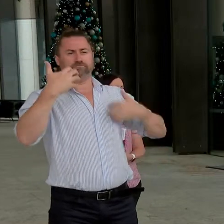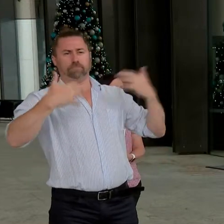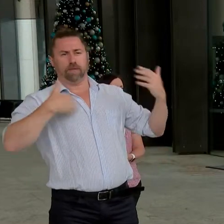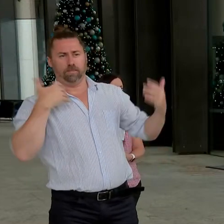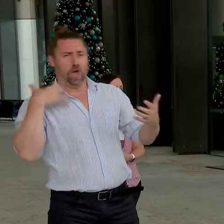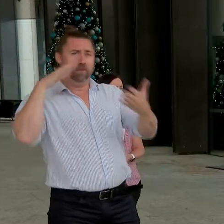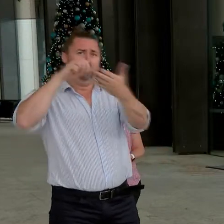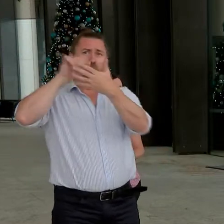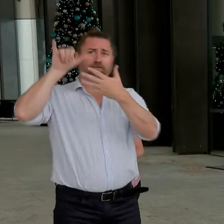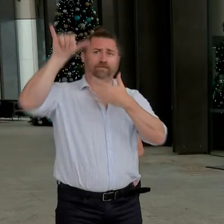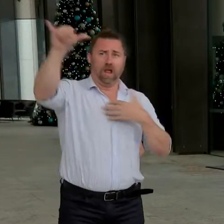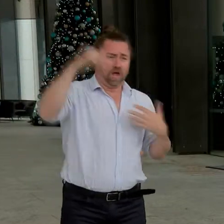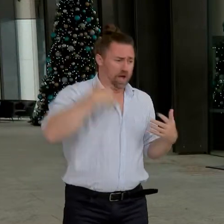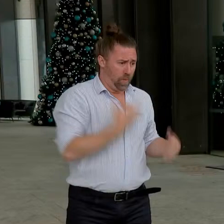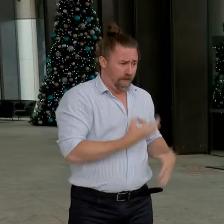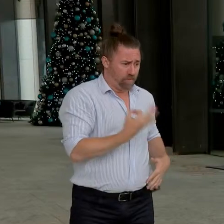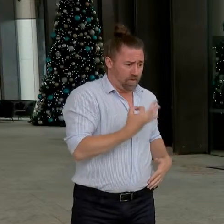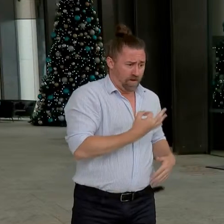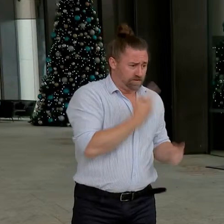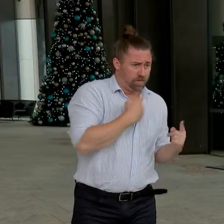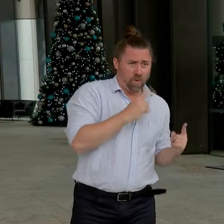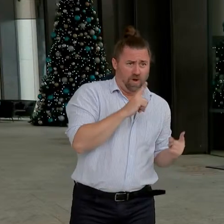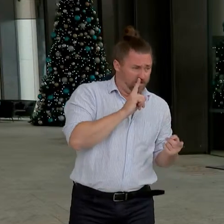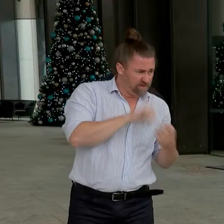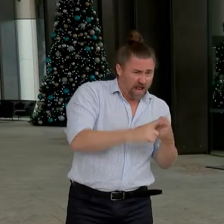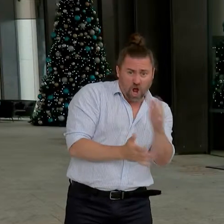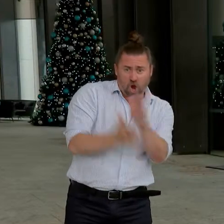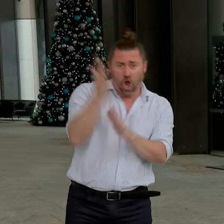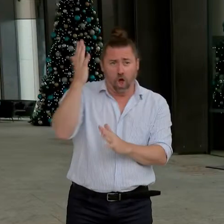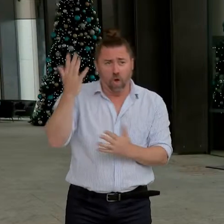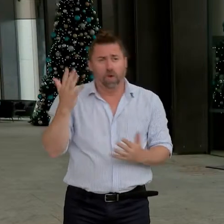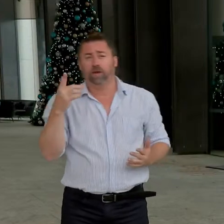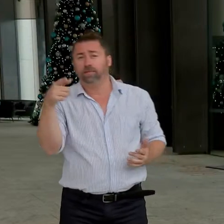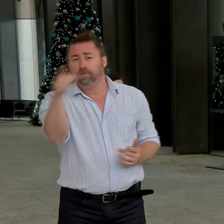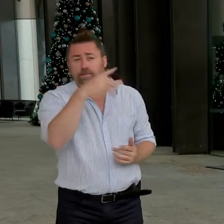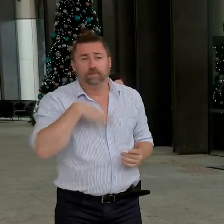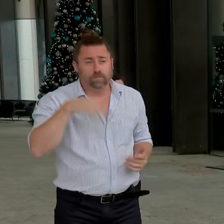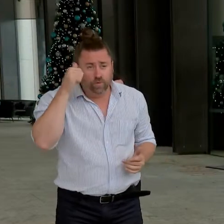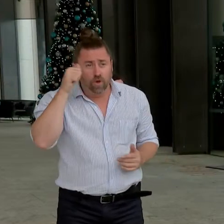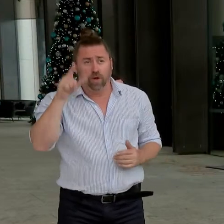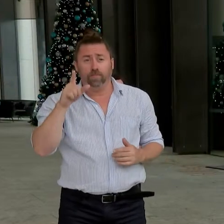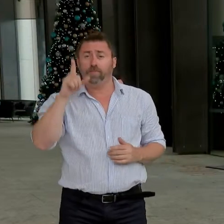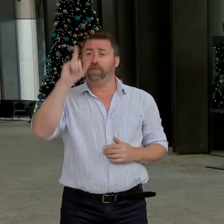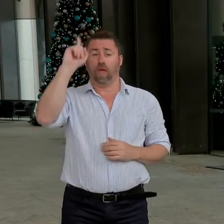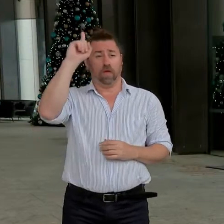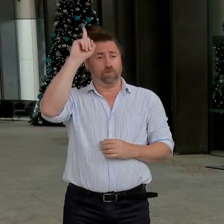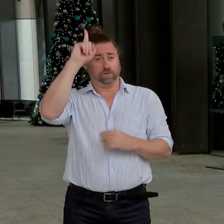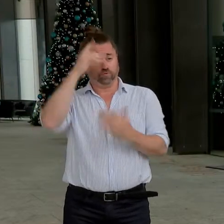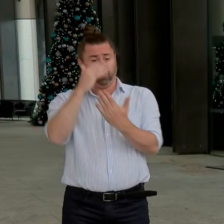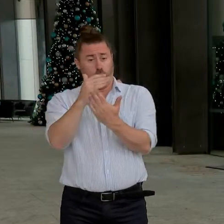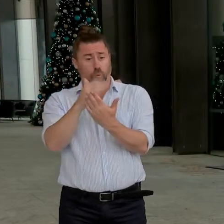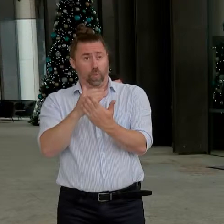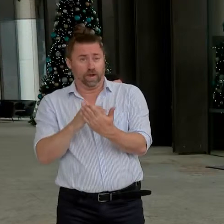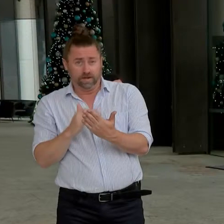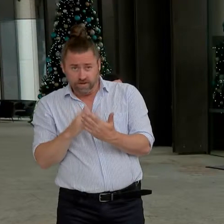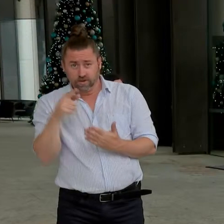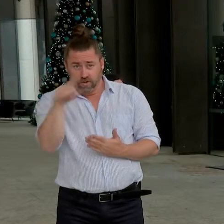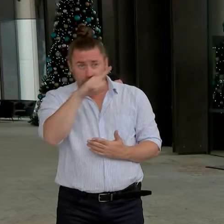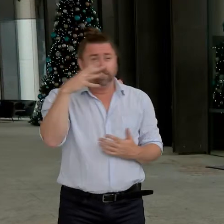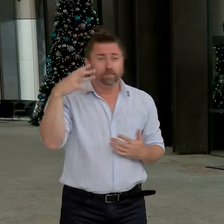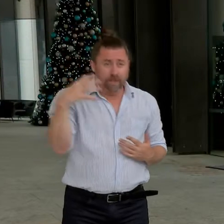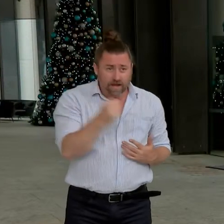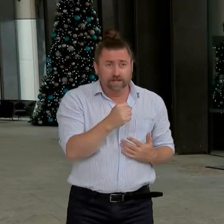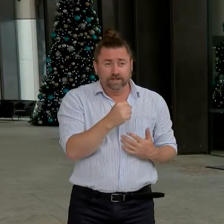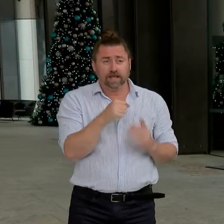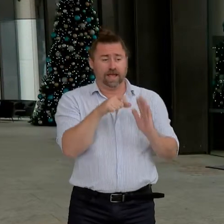Look, my advice is that for those people is they need to understand that under the current requirements, they are required to have a negative